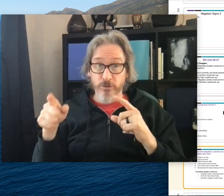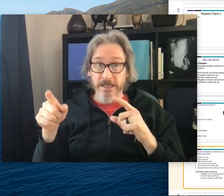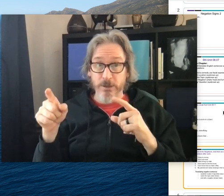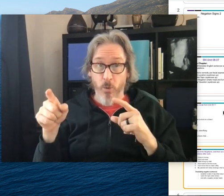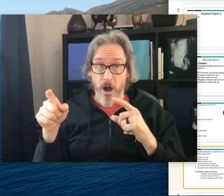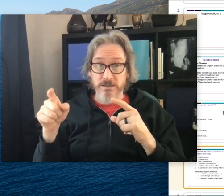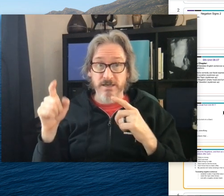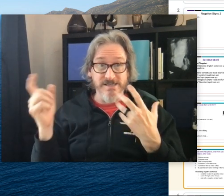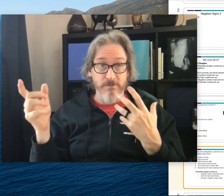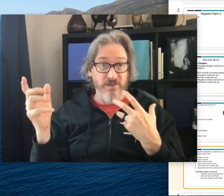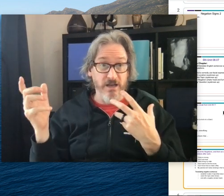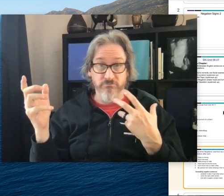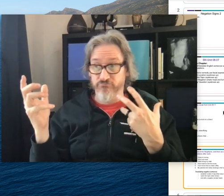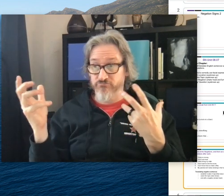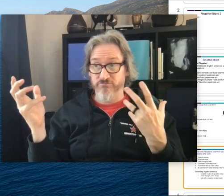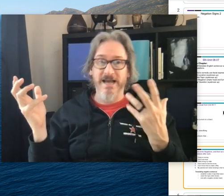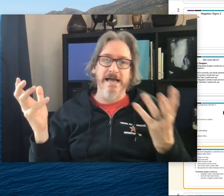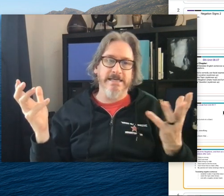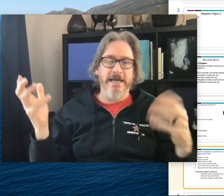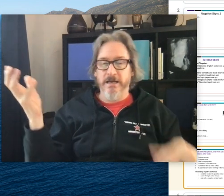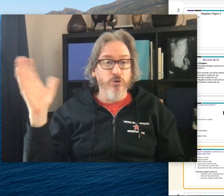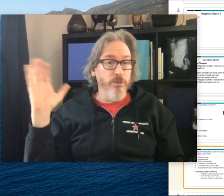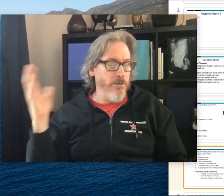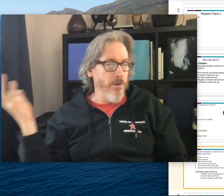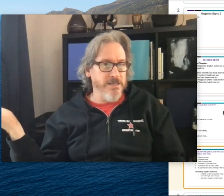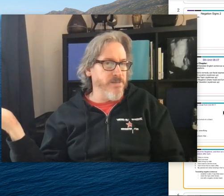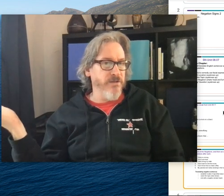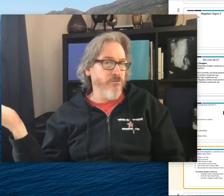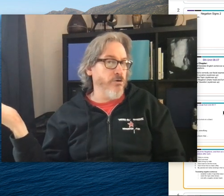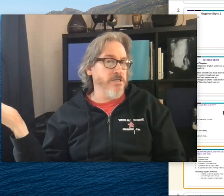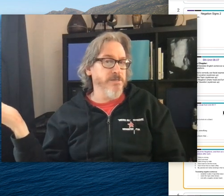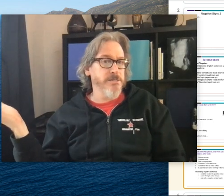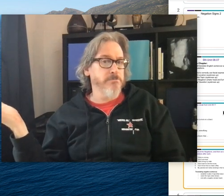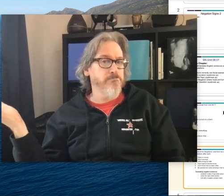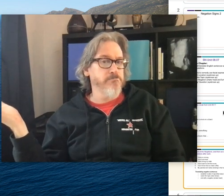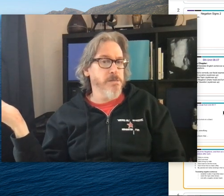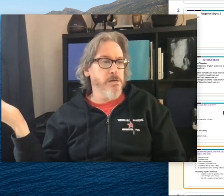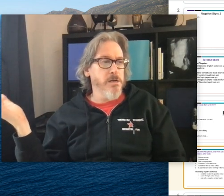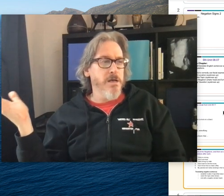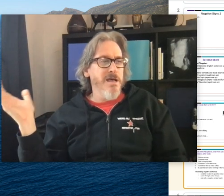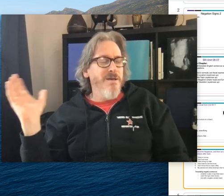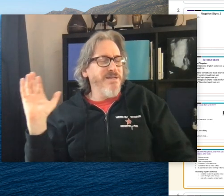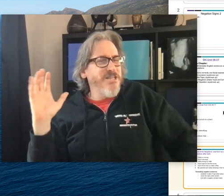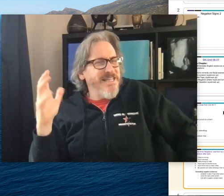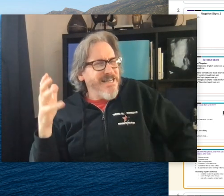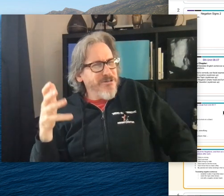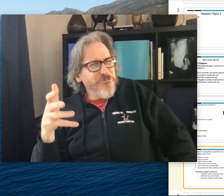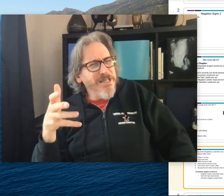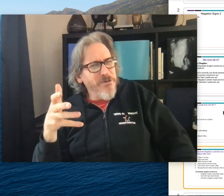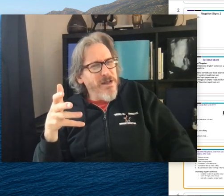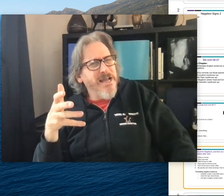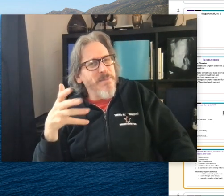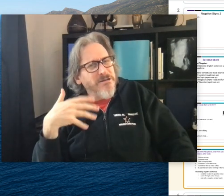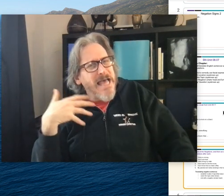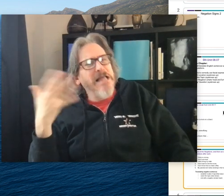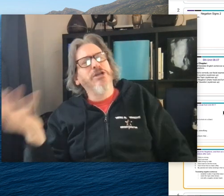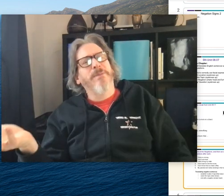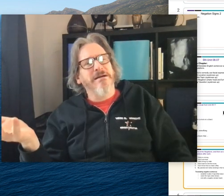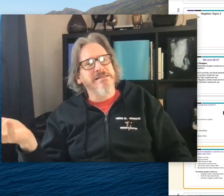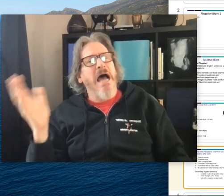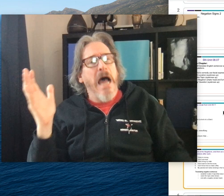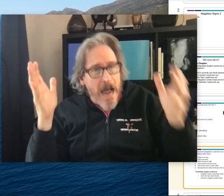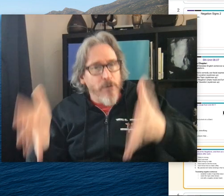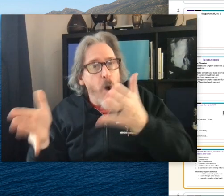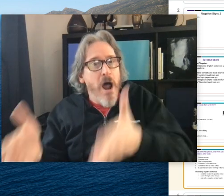If you really want something as a kid, if you really wanted something for Christmas, but you didn't really want to come out and tell